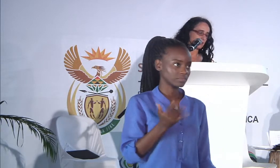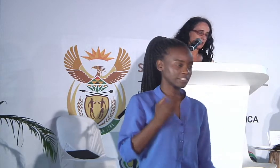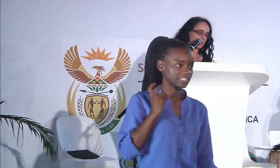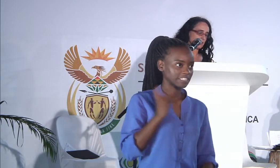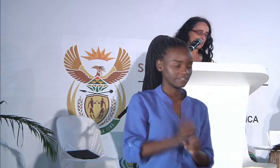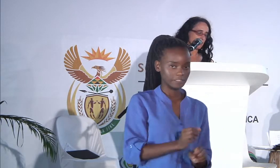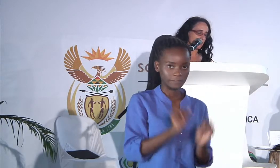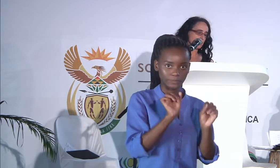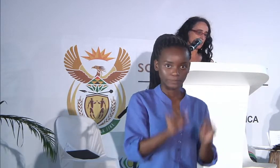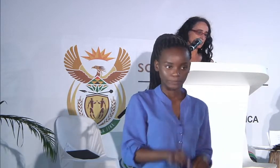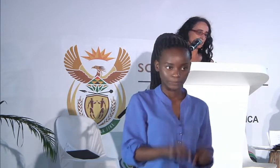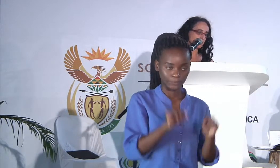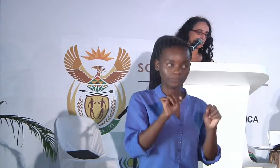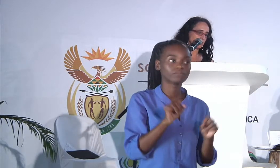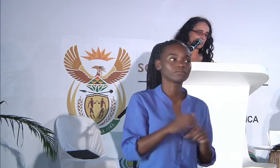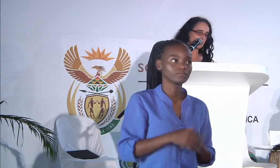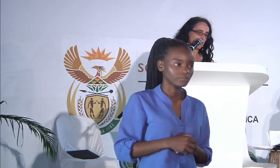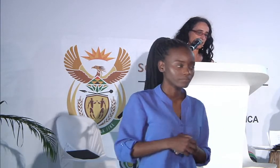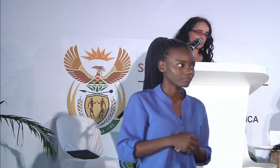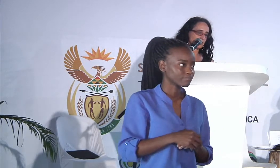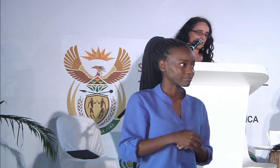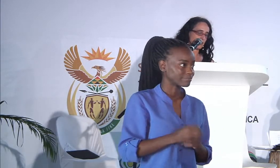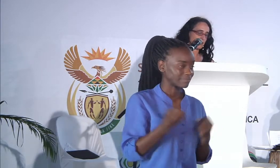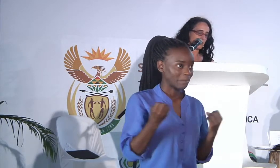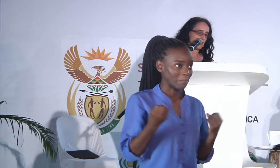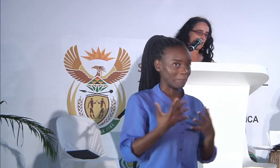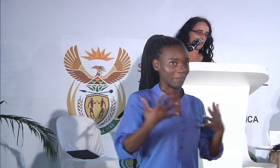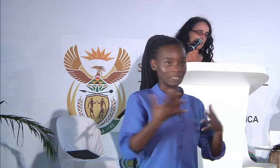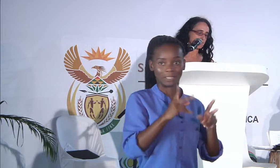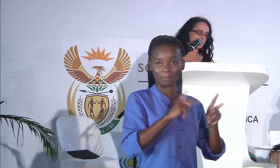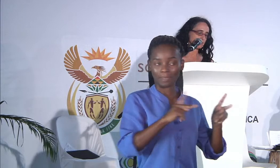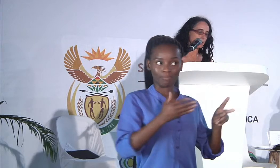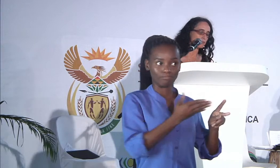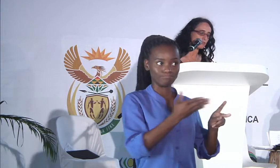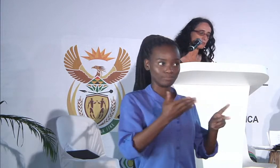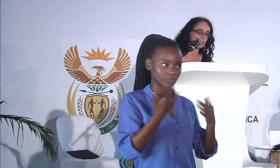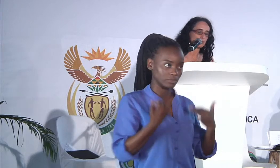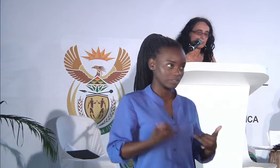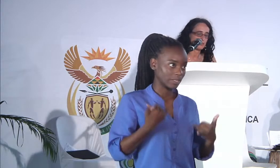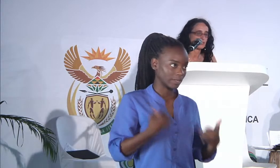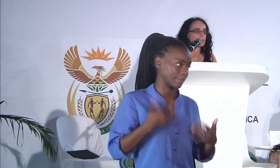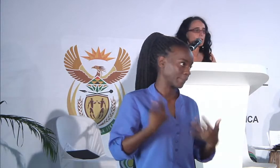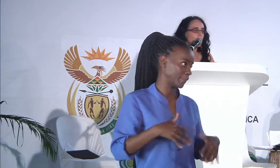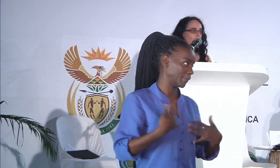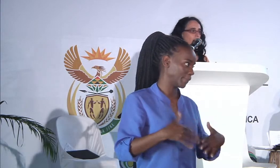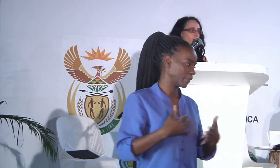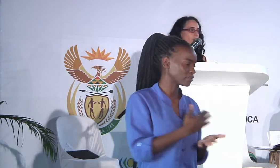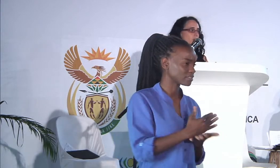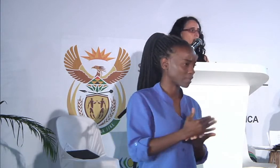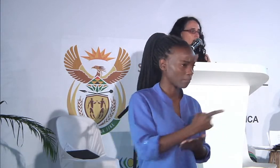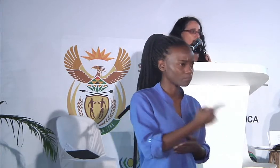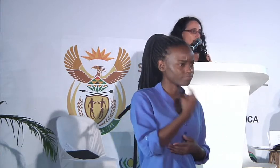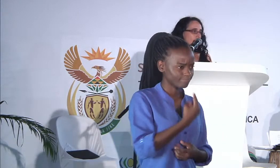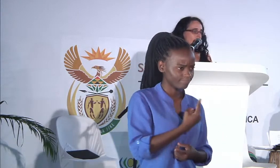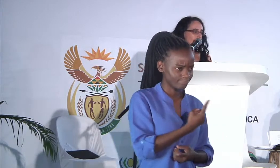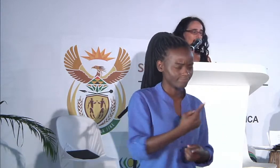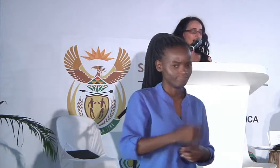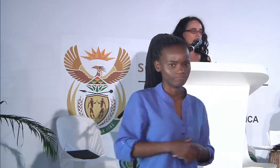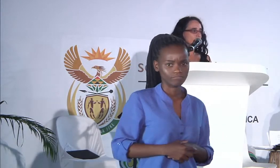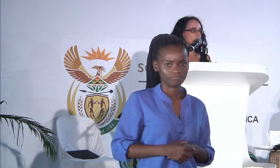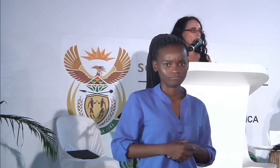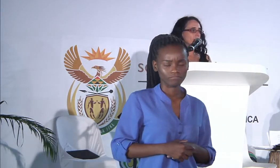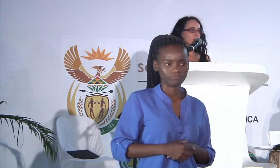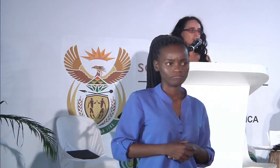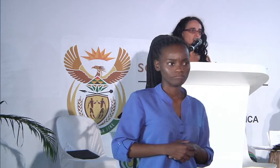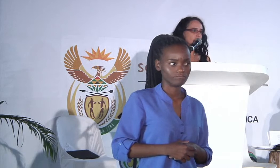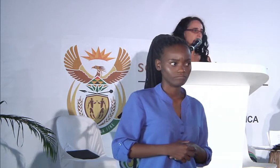in the amazing people that we have here today, some of whom I want to mention. Our clients or